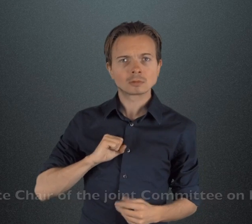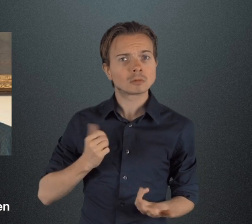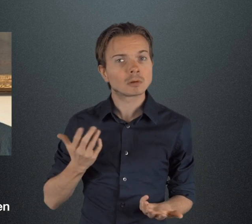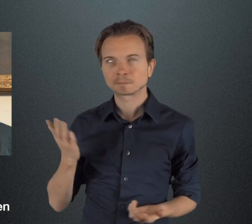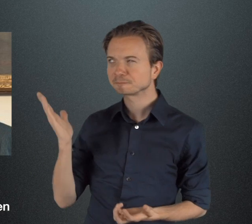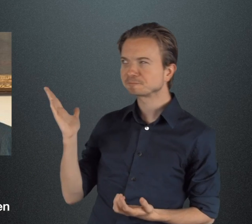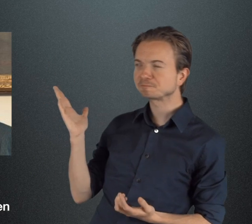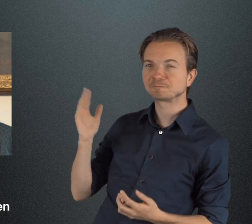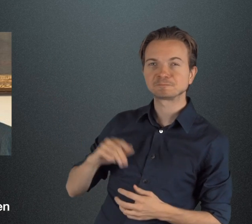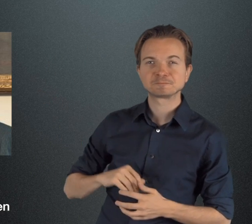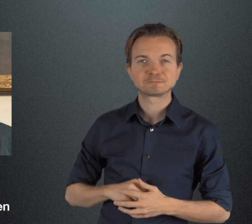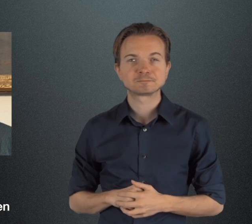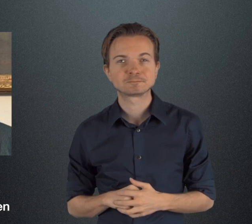Education.